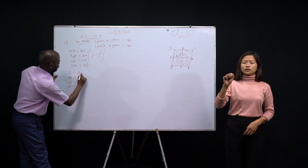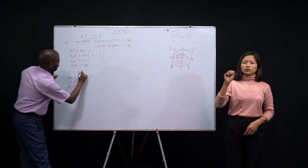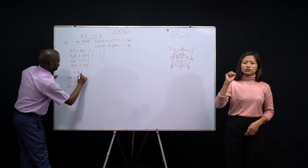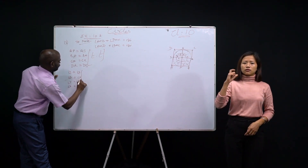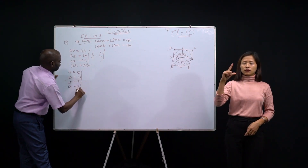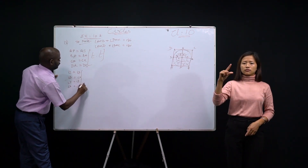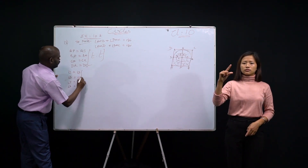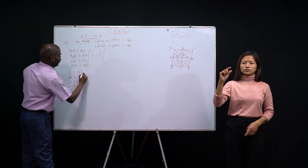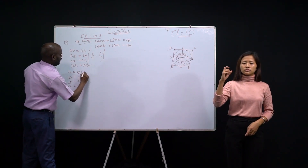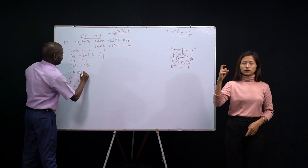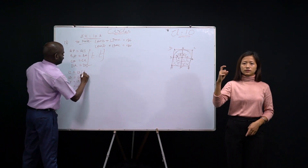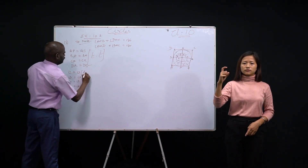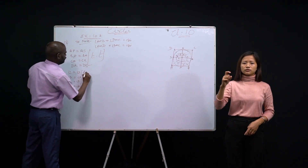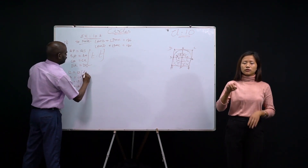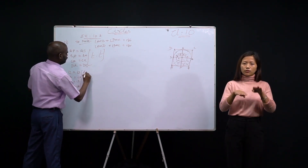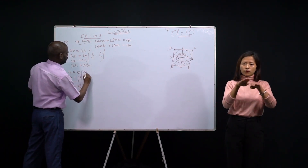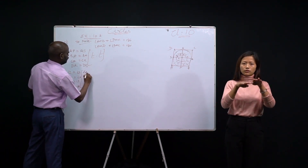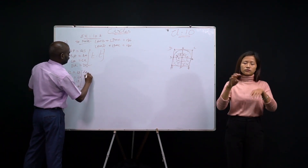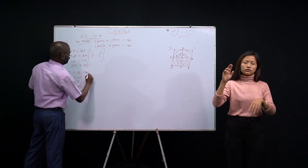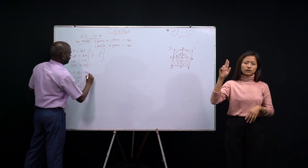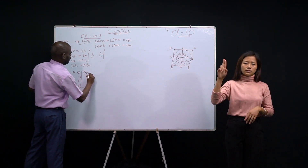8. Why?